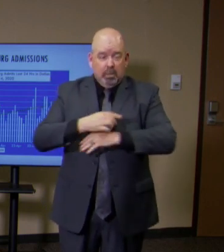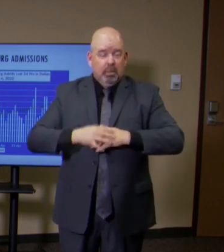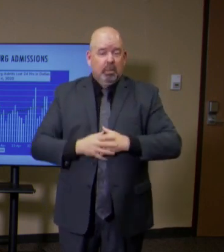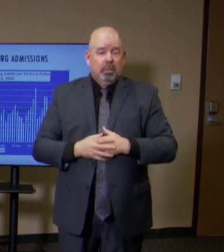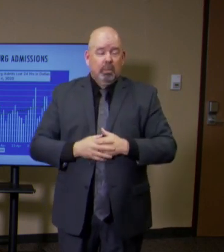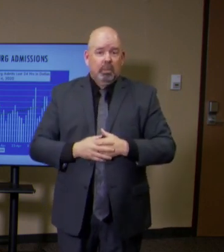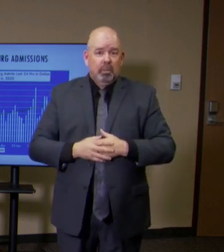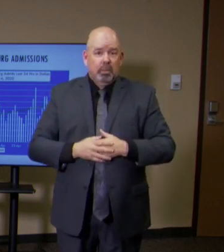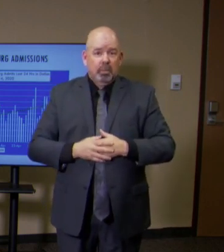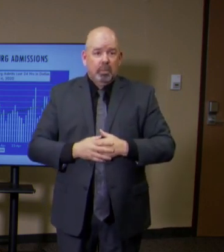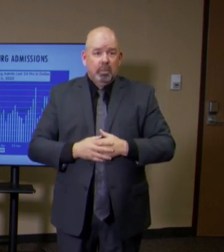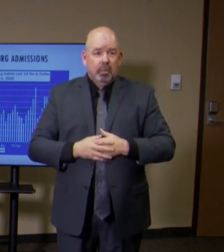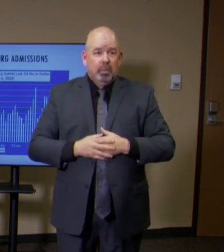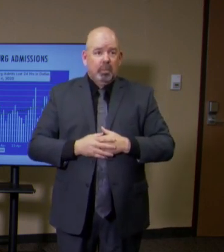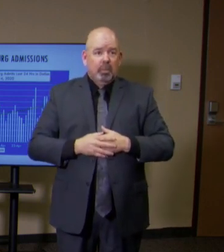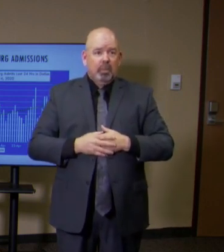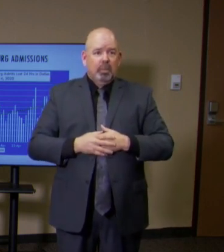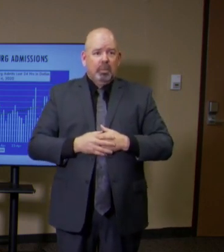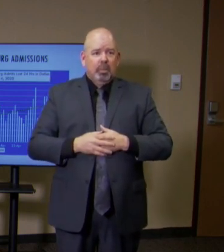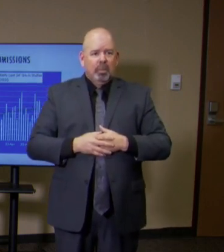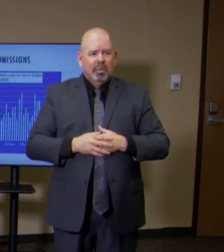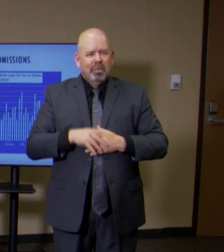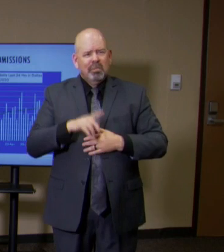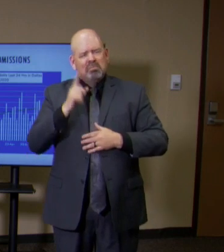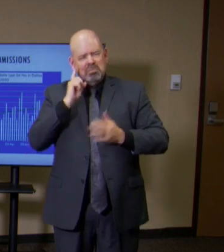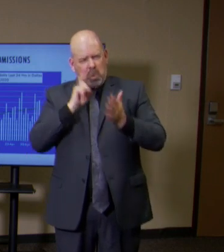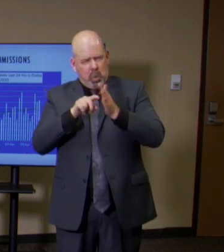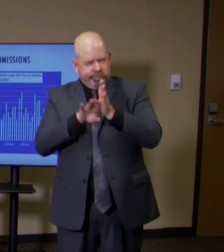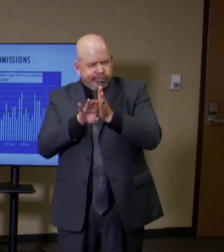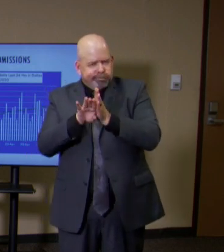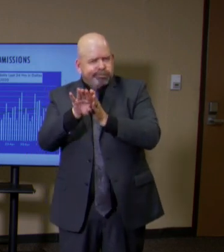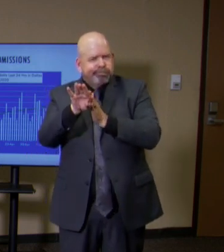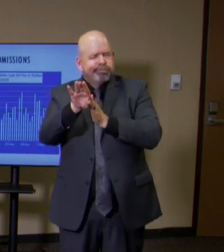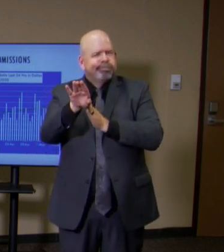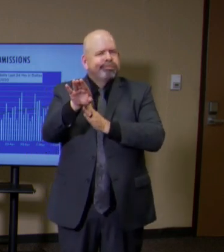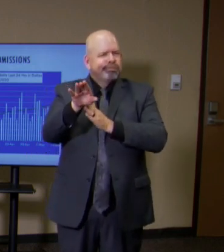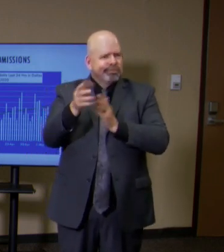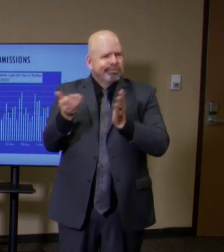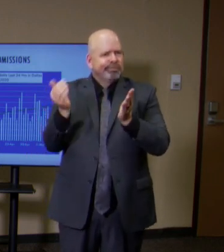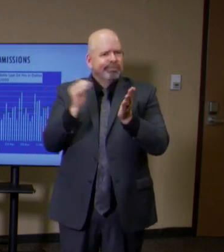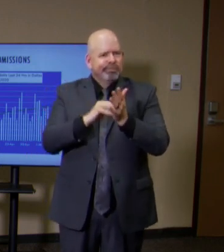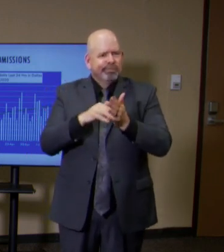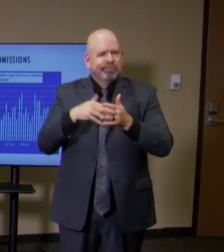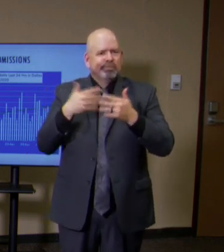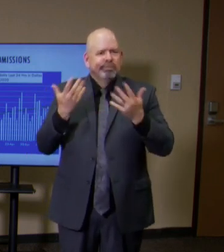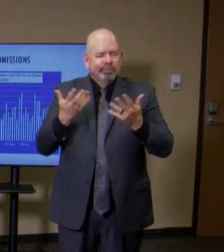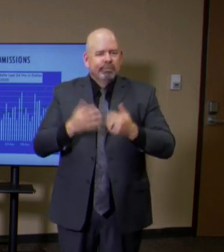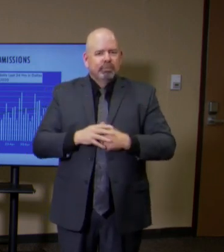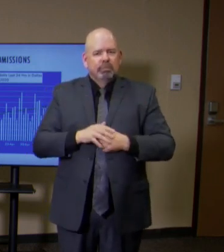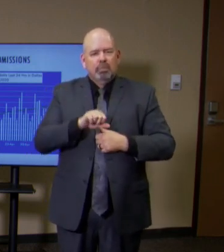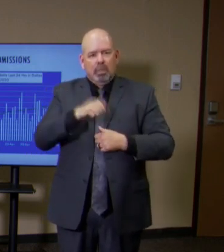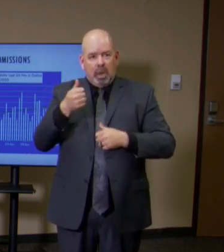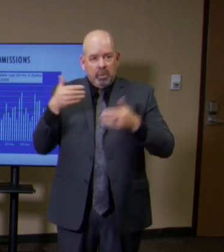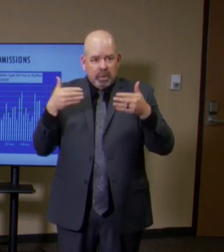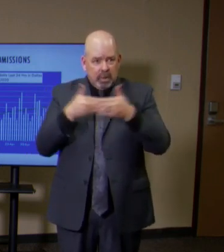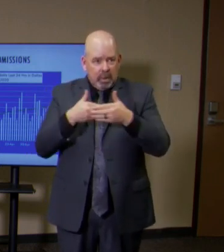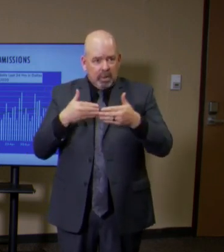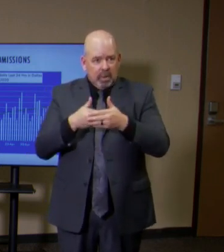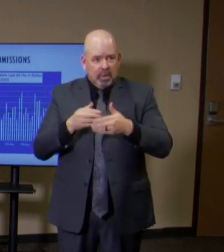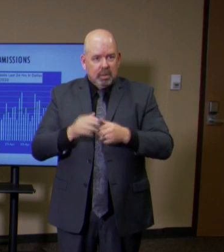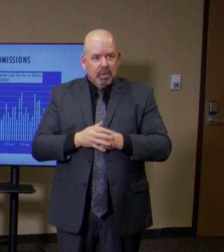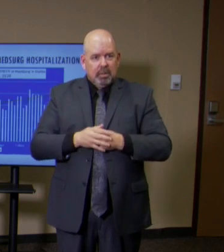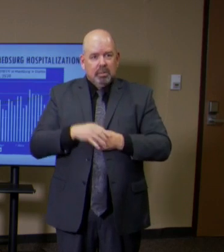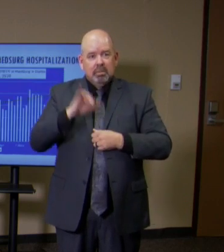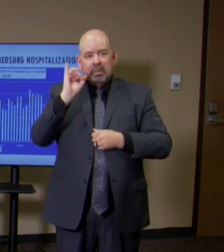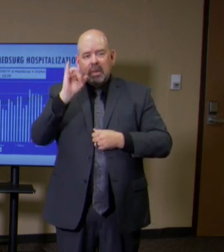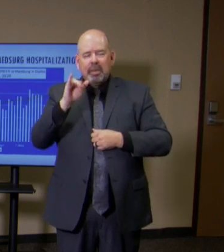is, again, increasing. Next slide. Suspected ICU admits, again,